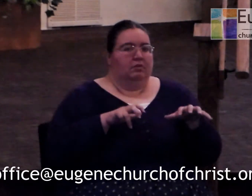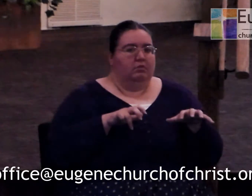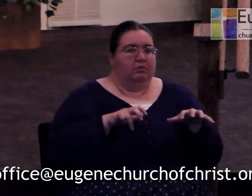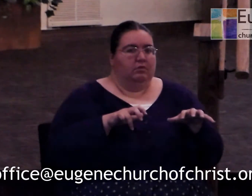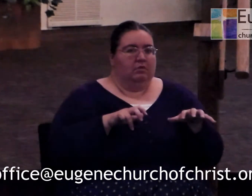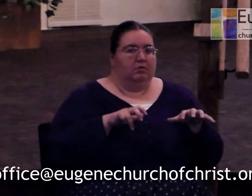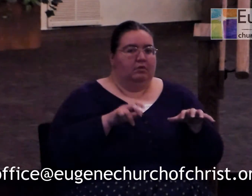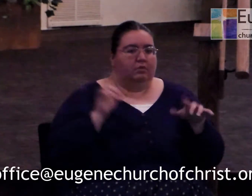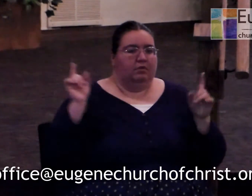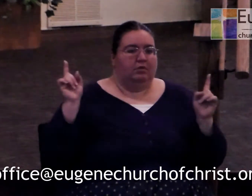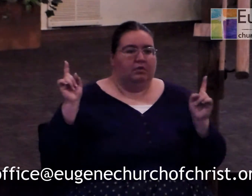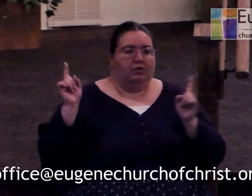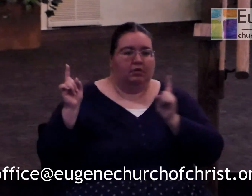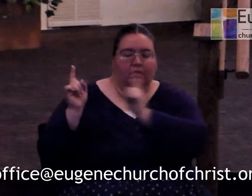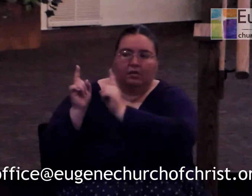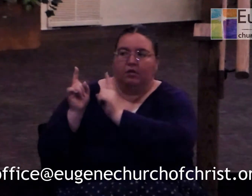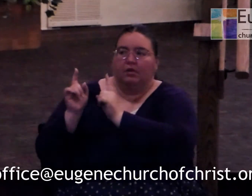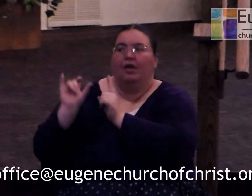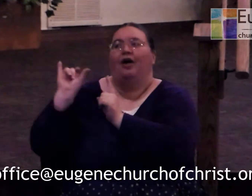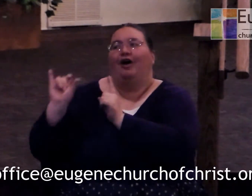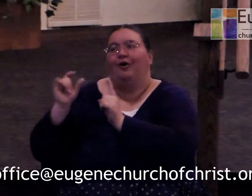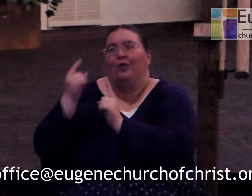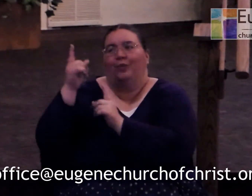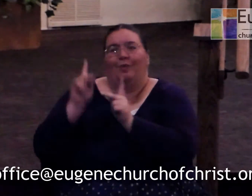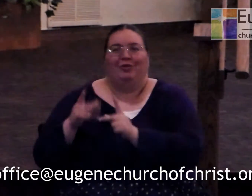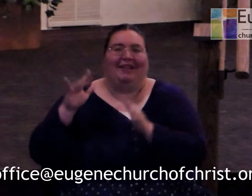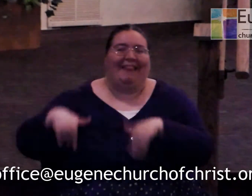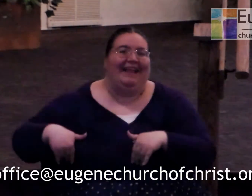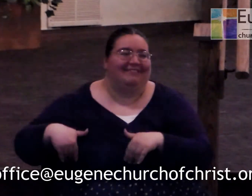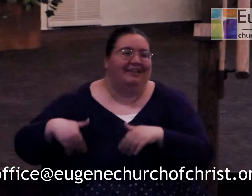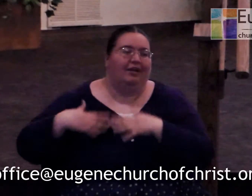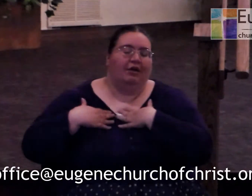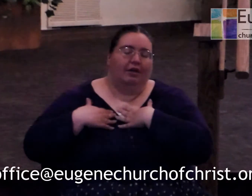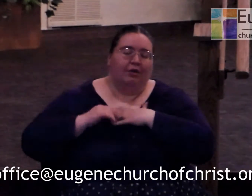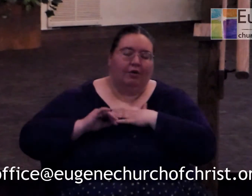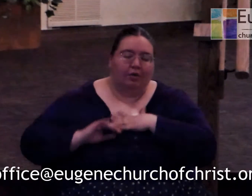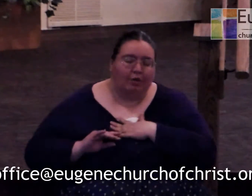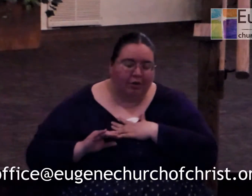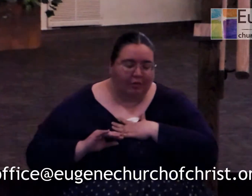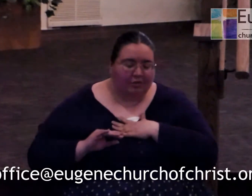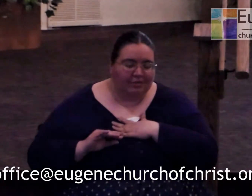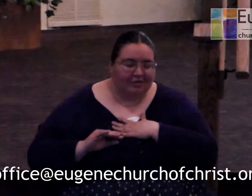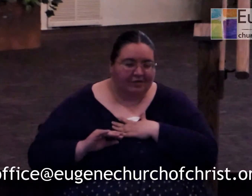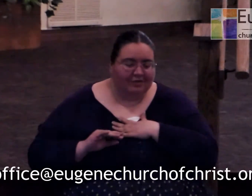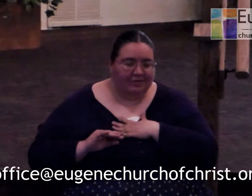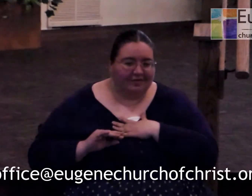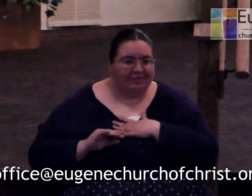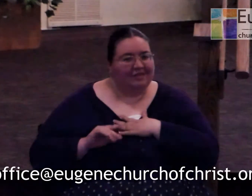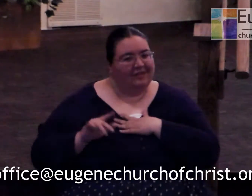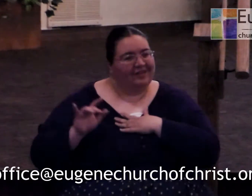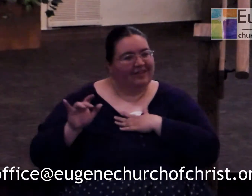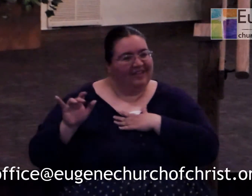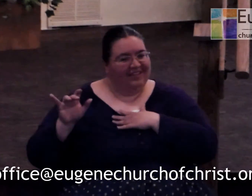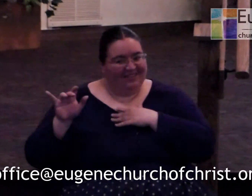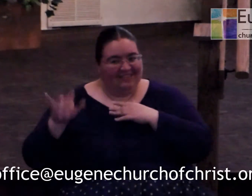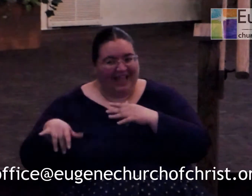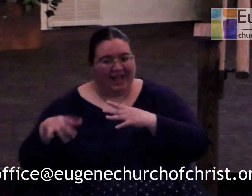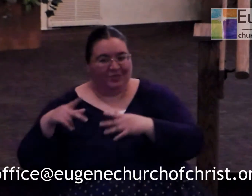day. Everybody could breathe easier again. What if our lives with the gospel were like this? This is what Peter and John are experiencing, this kind of thing. And so they say,